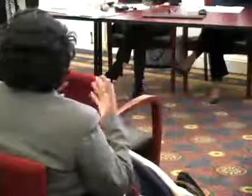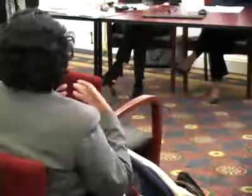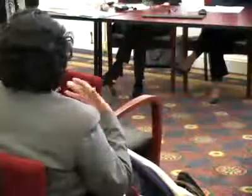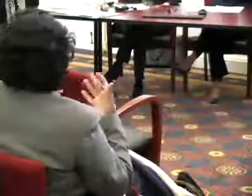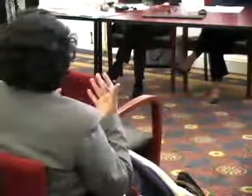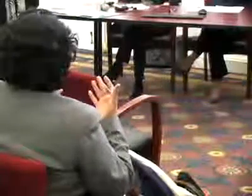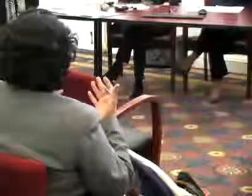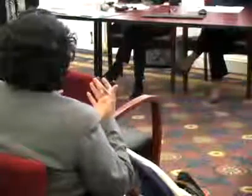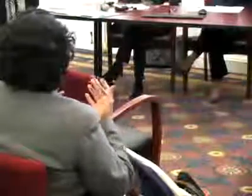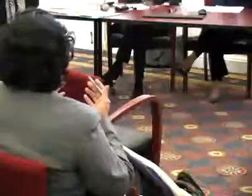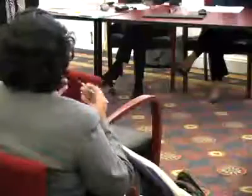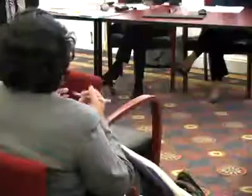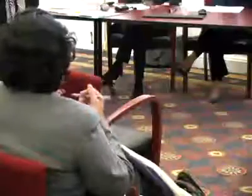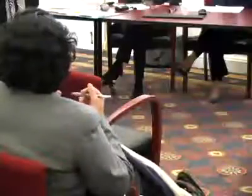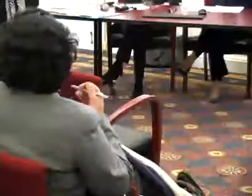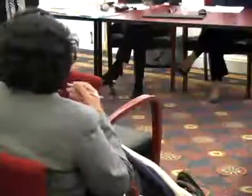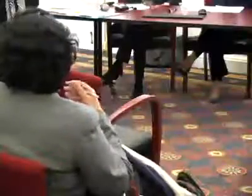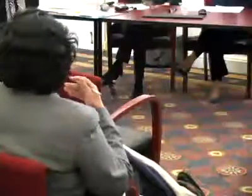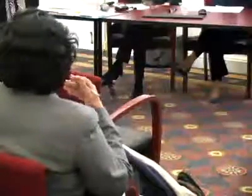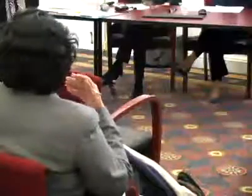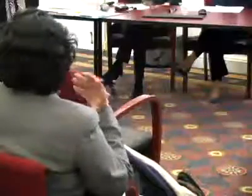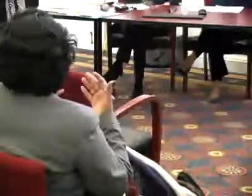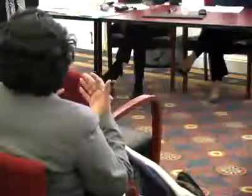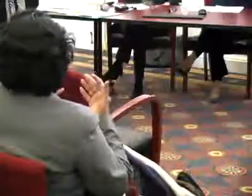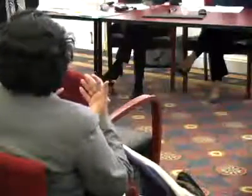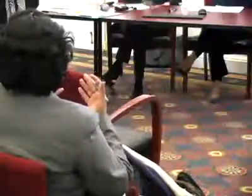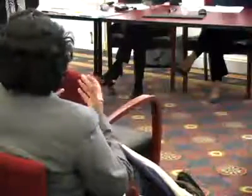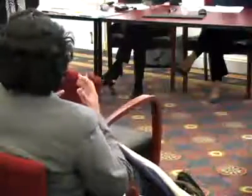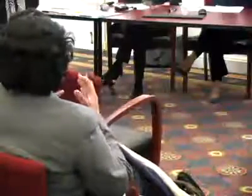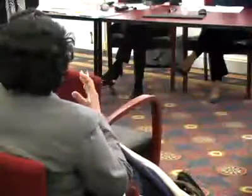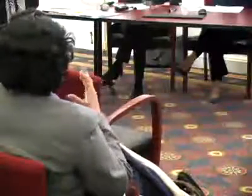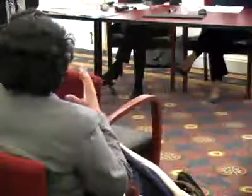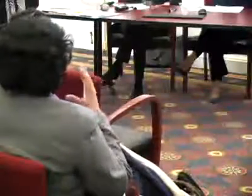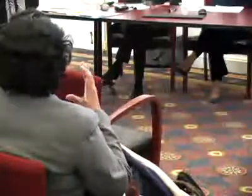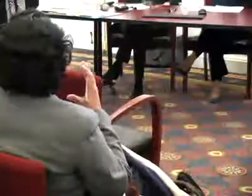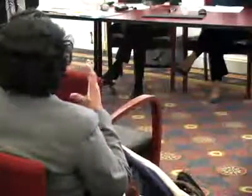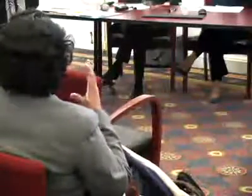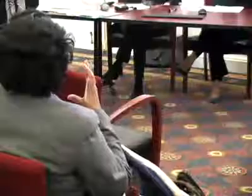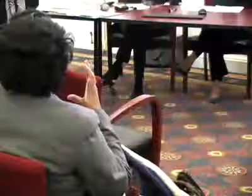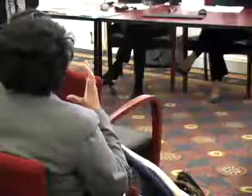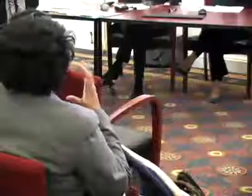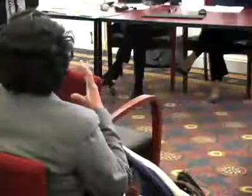really great and just very moving. What is your feeling of,